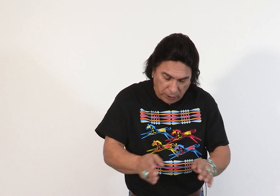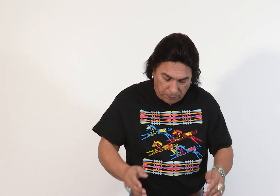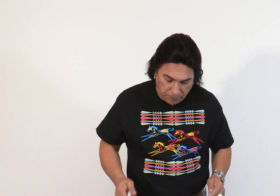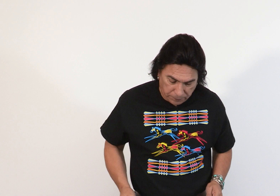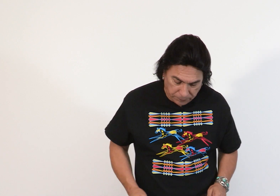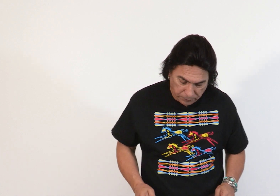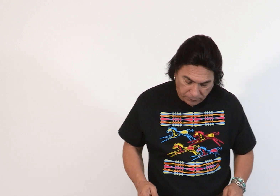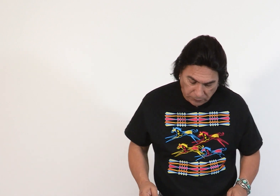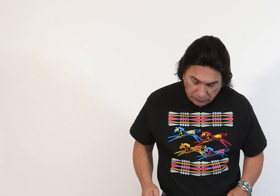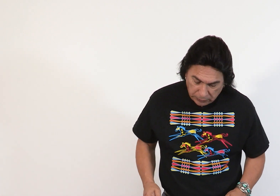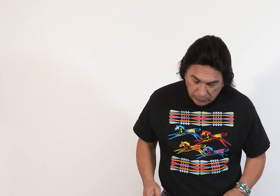up.